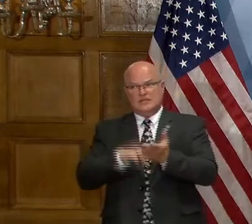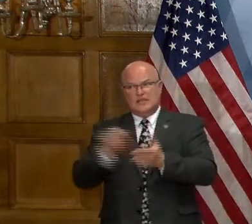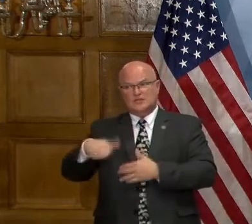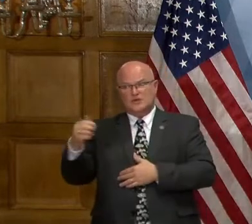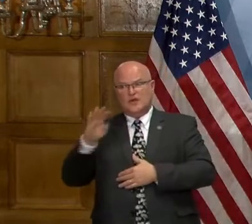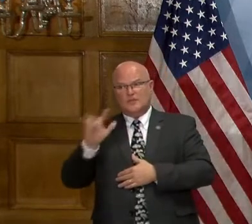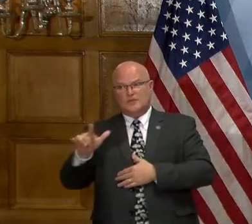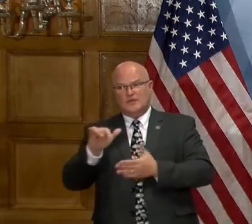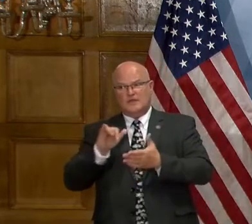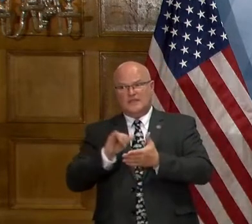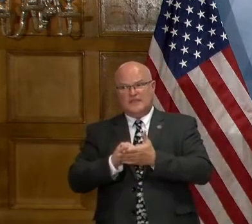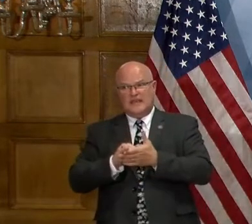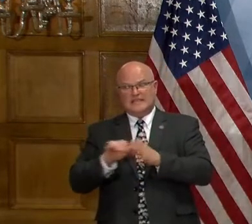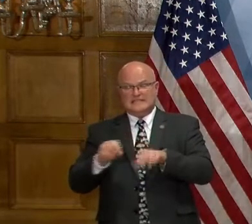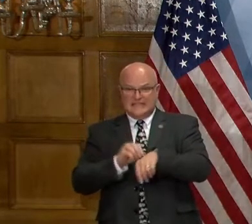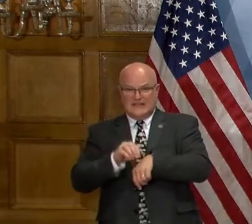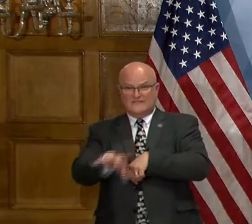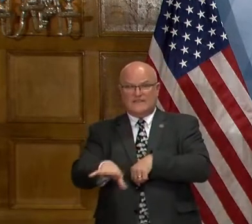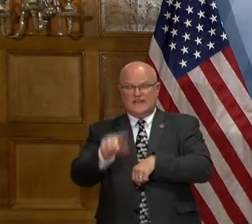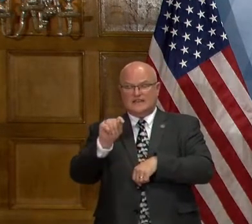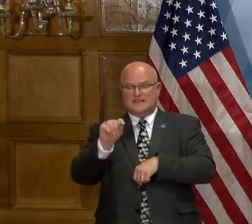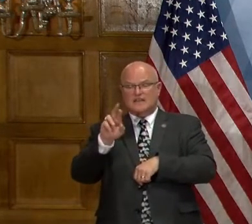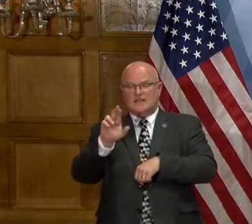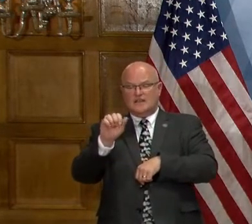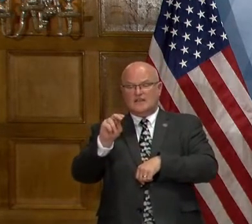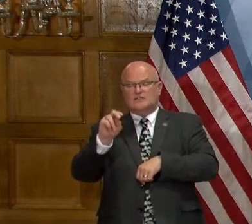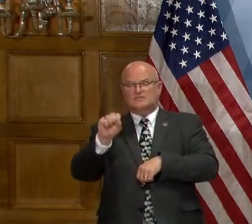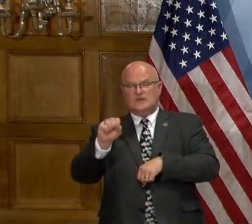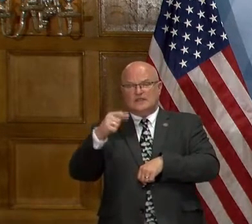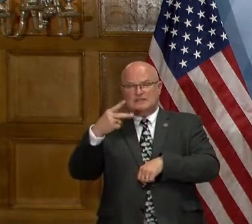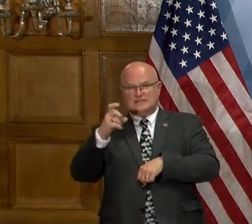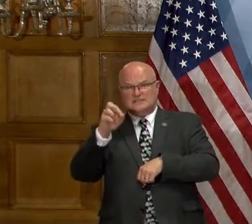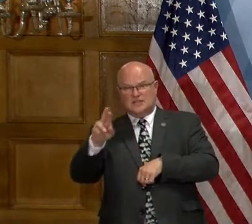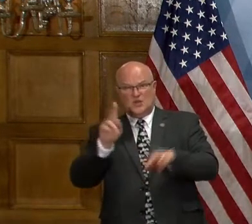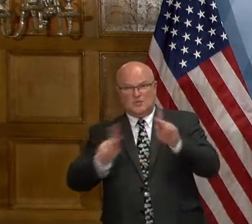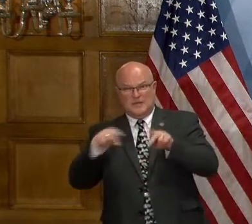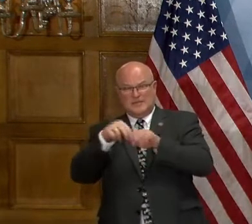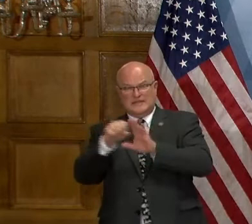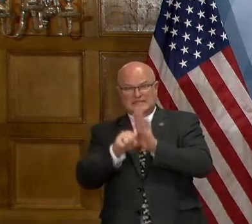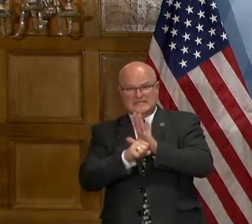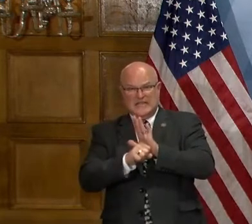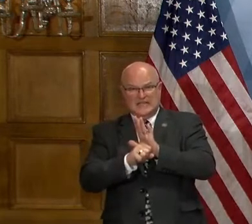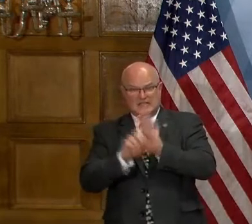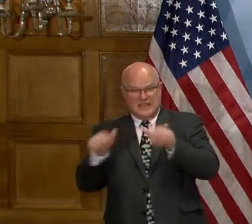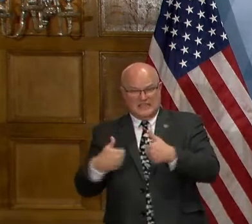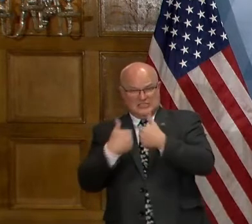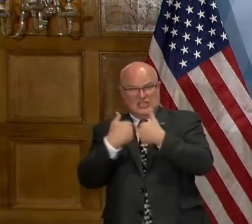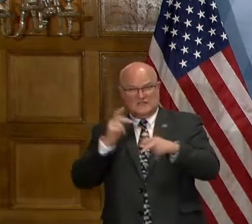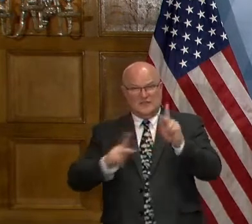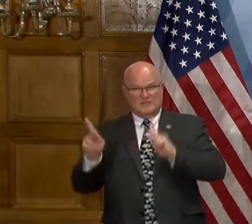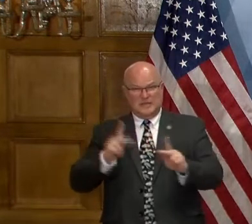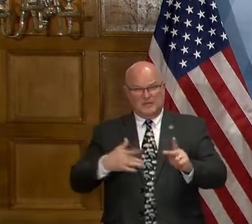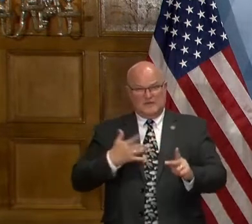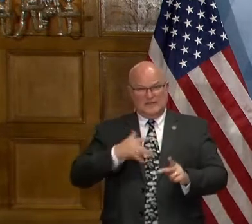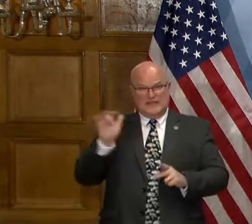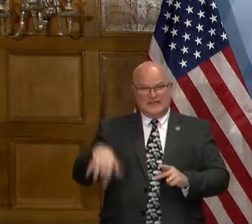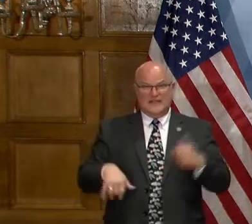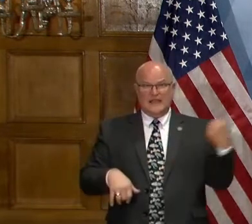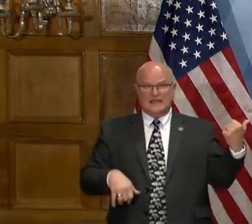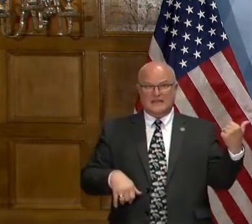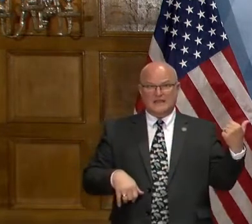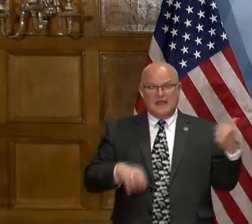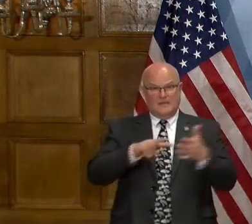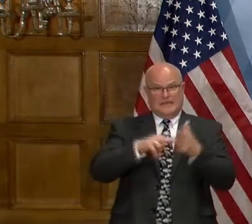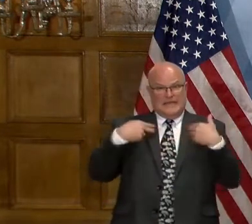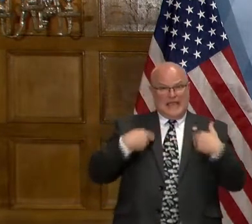that do affect trans people in this state. Do you not see that that is a challenge there for the people who are feeling like this? We're talking